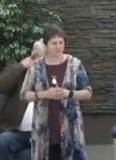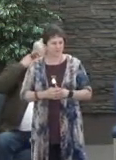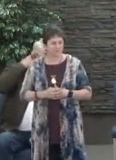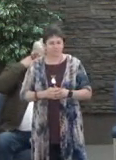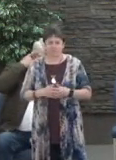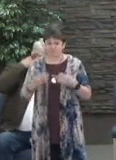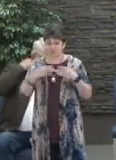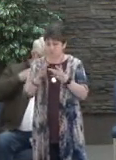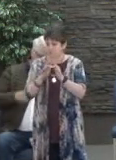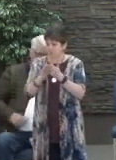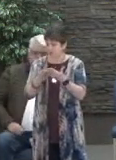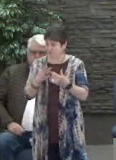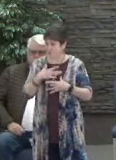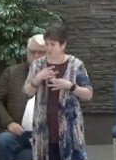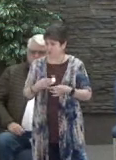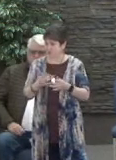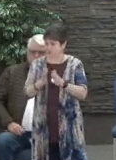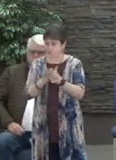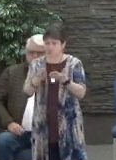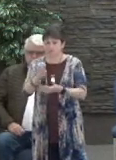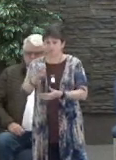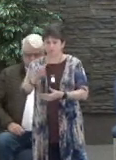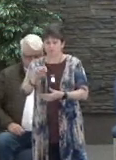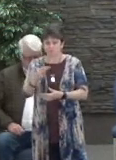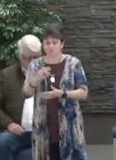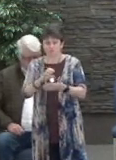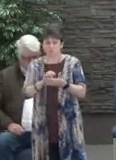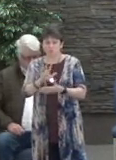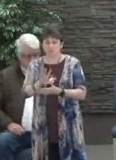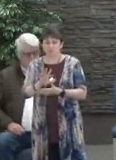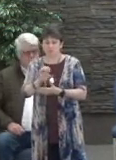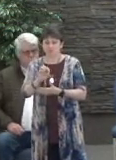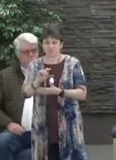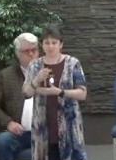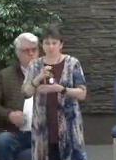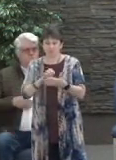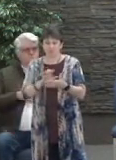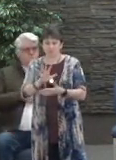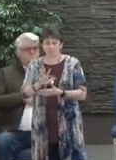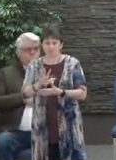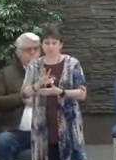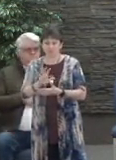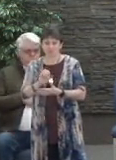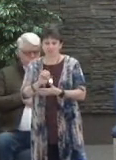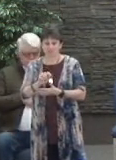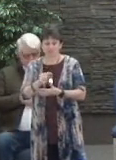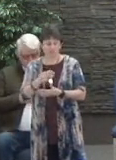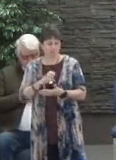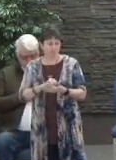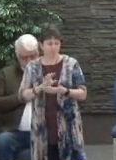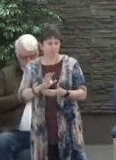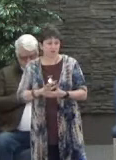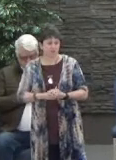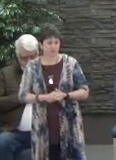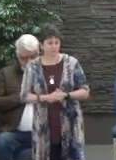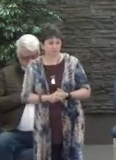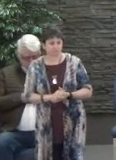If you have your Bibles, I'd like you to open up to Ephesians chapter 5, please. Ephesians chapter 5.